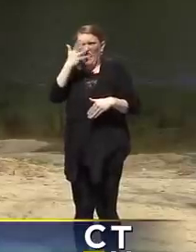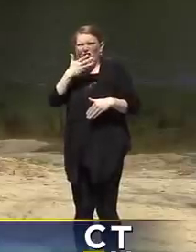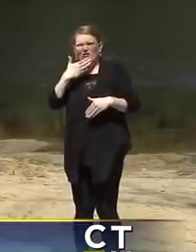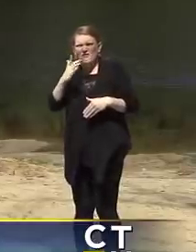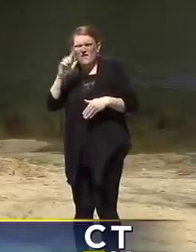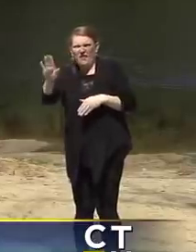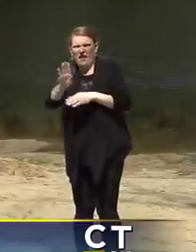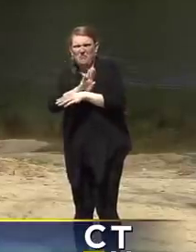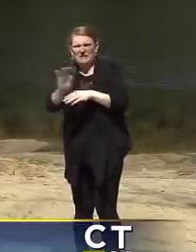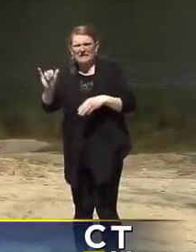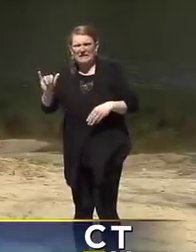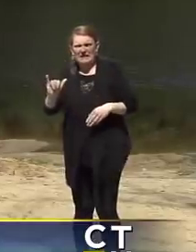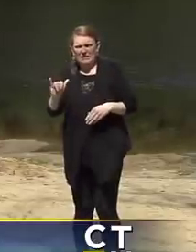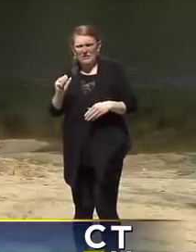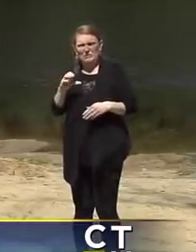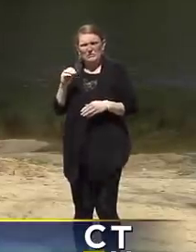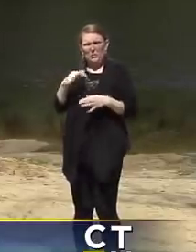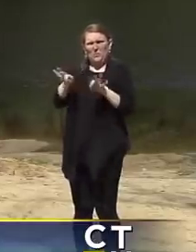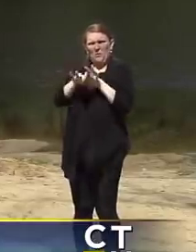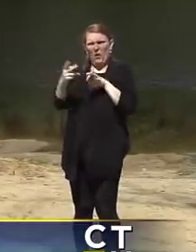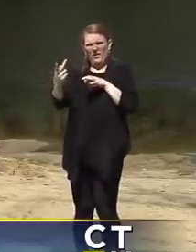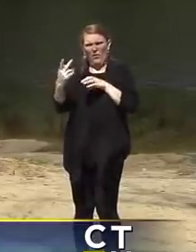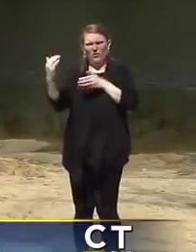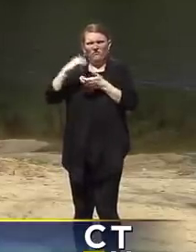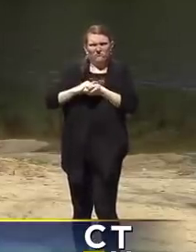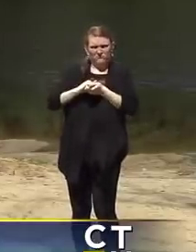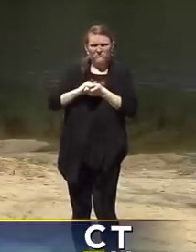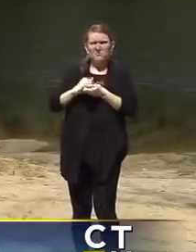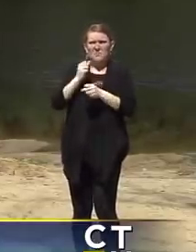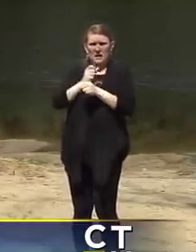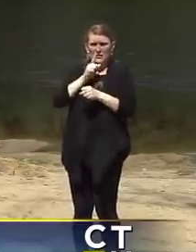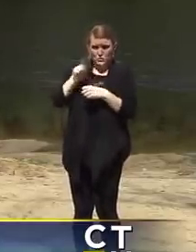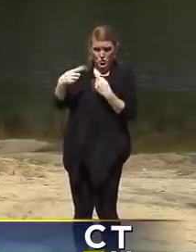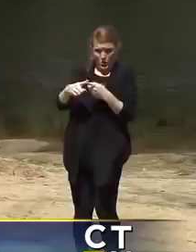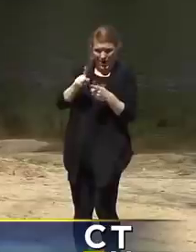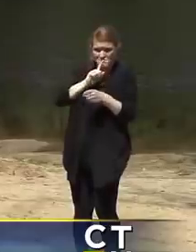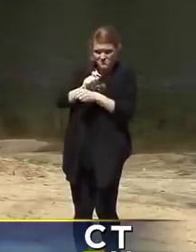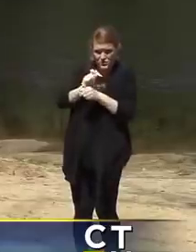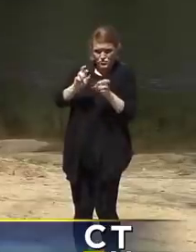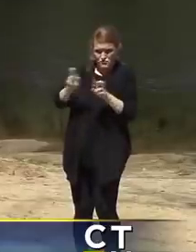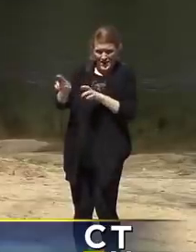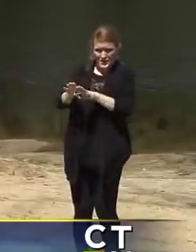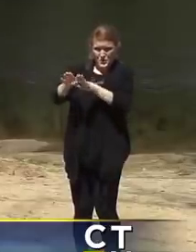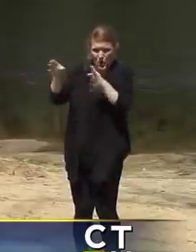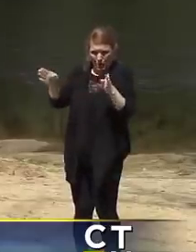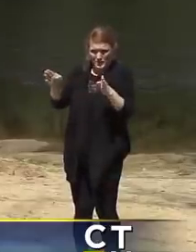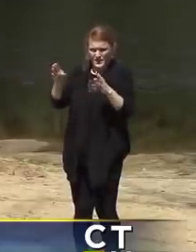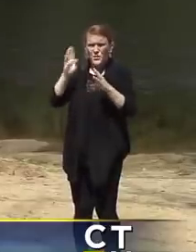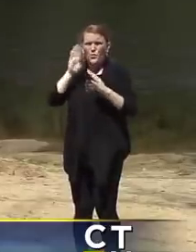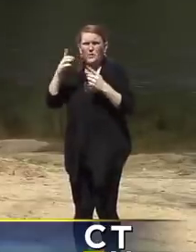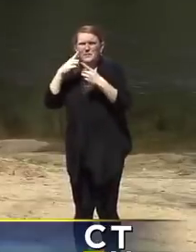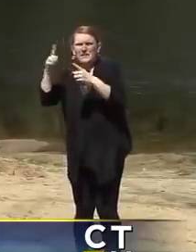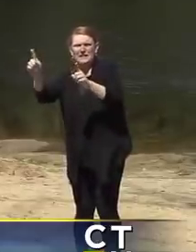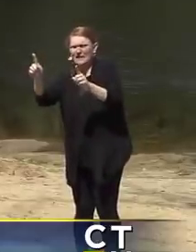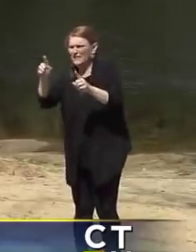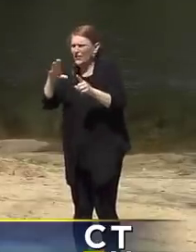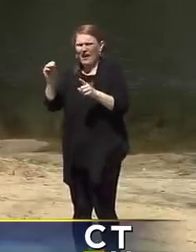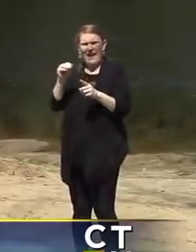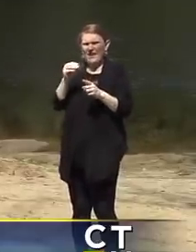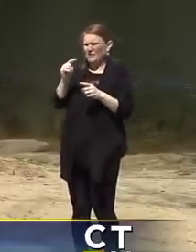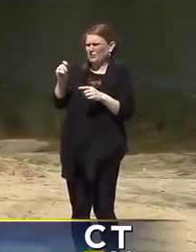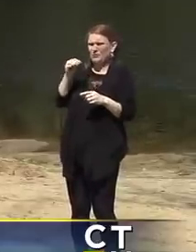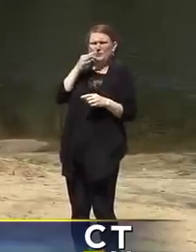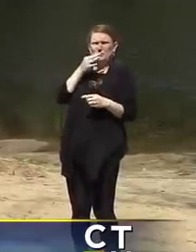together to make sure that when they can open successfully, and won't be successful until people really feel like they're safe. It's too early right